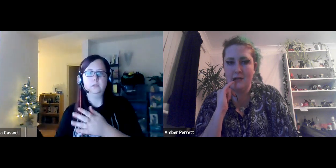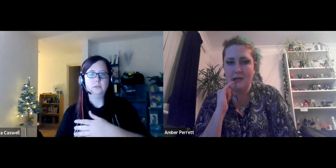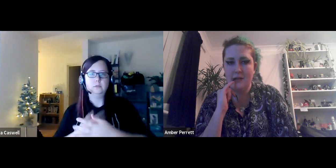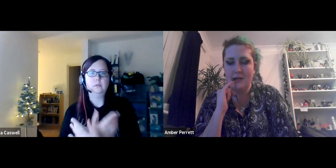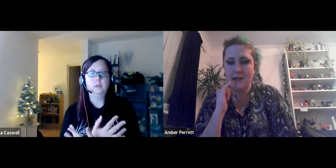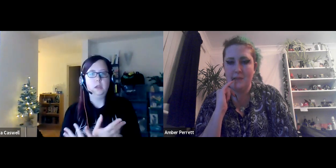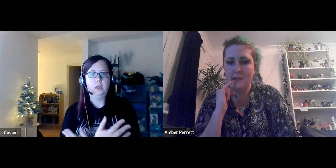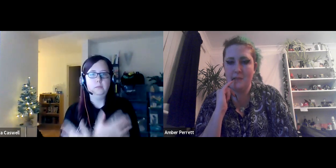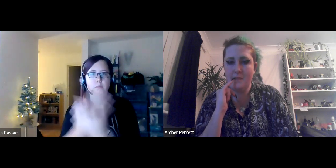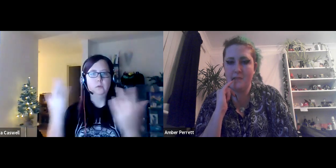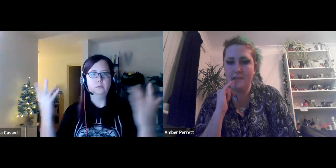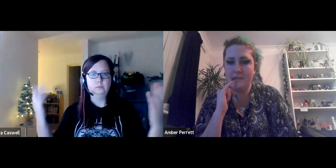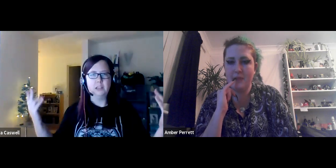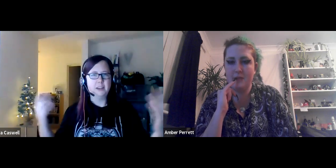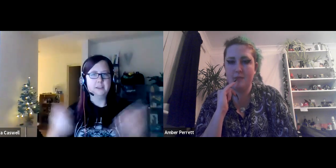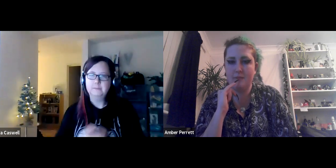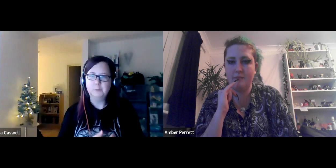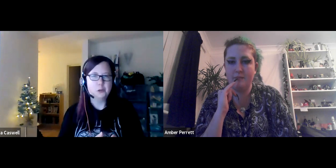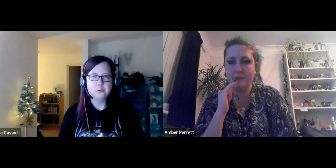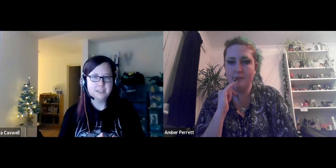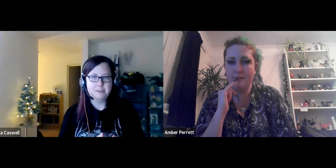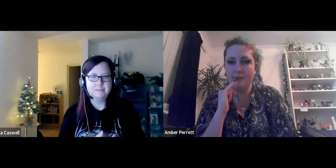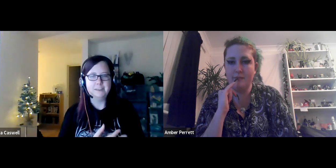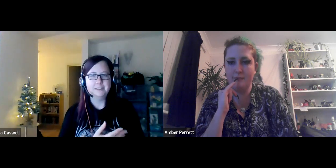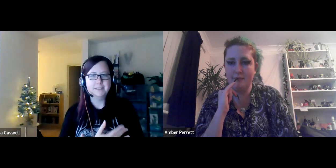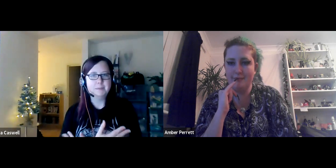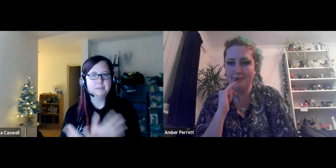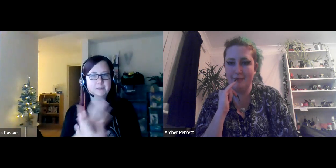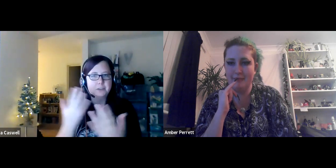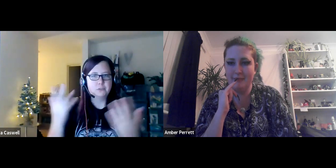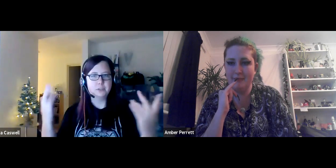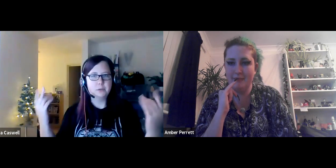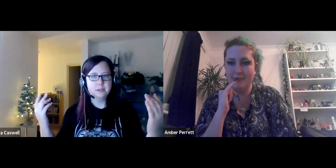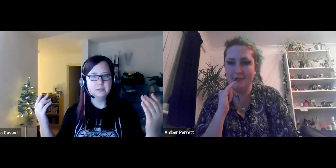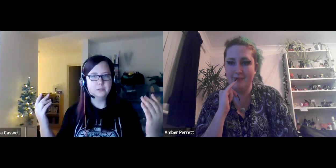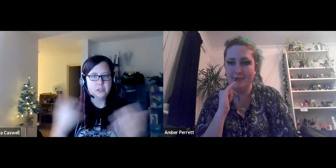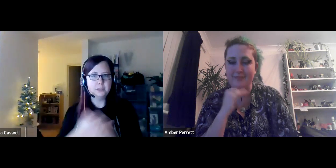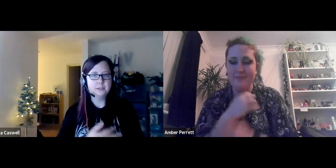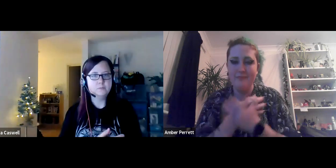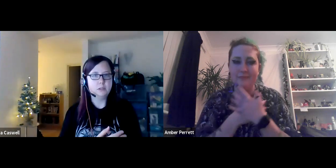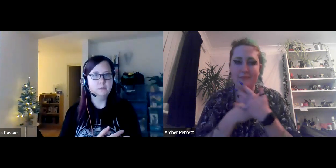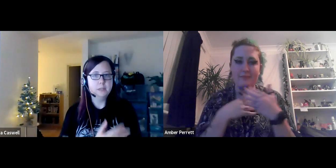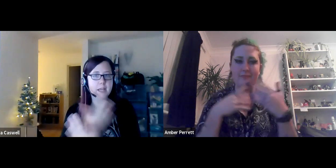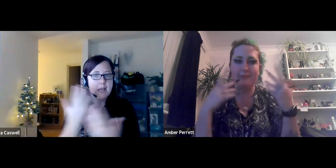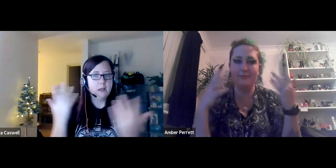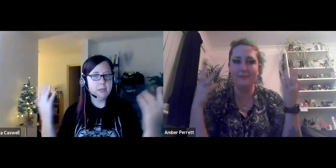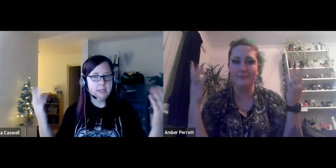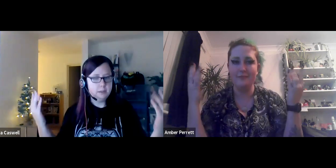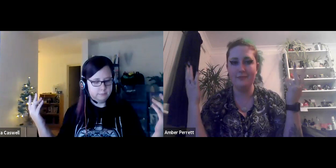is like, call it spirit fingers across the chest. So how many?